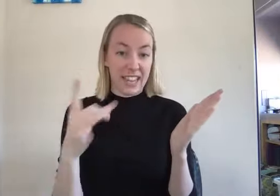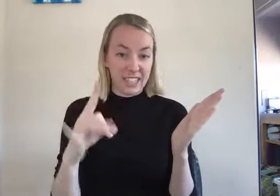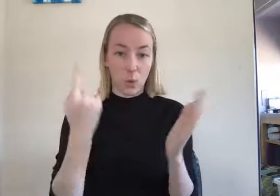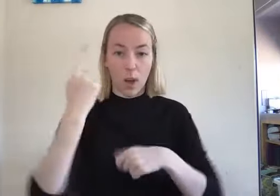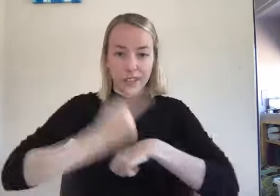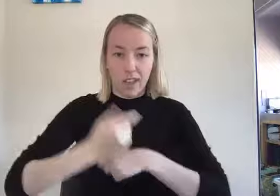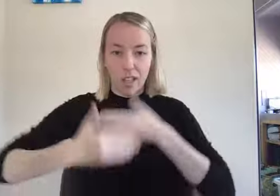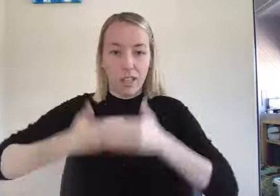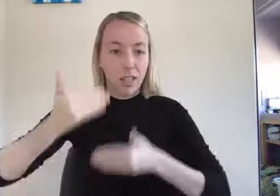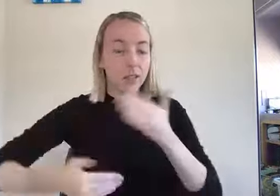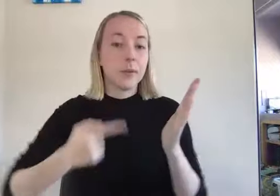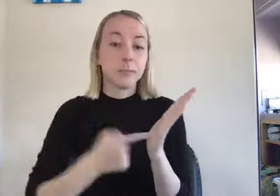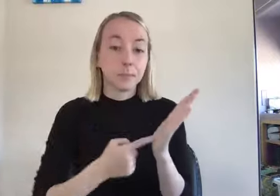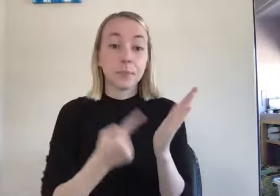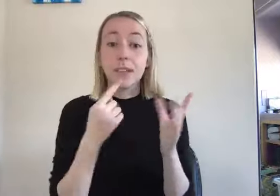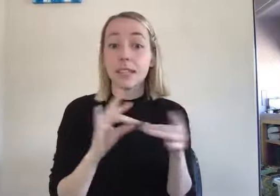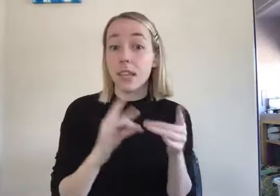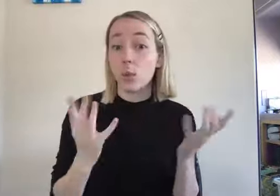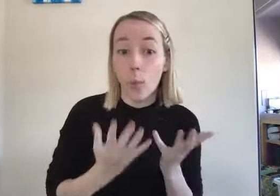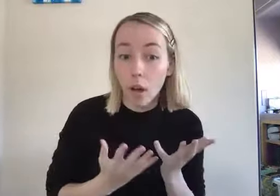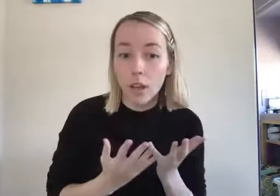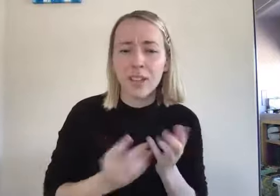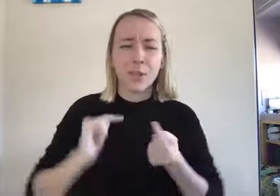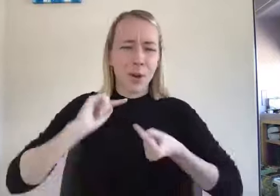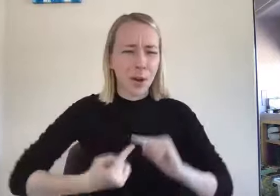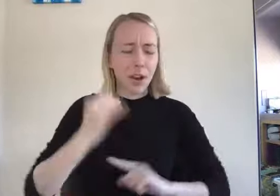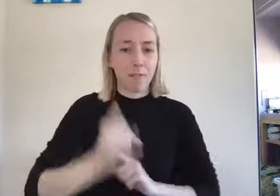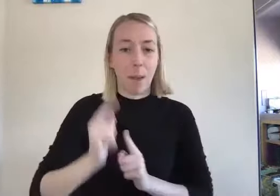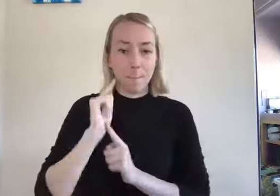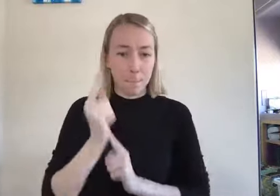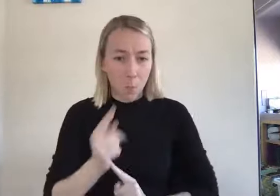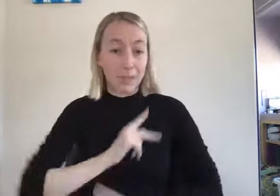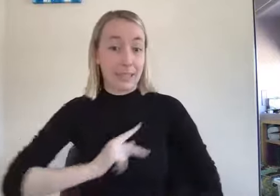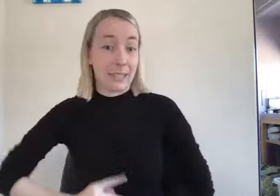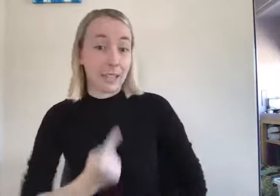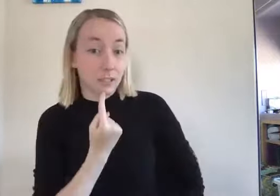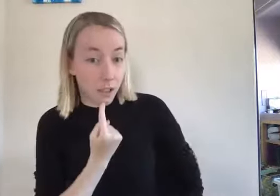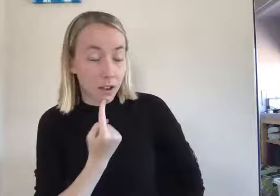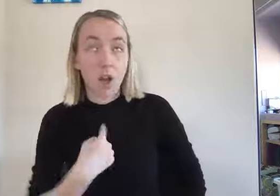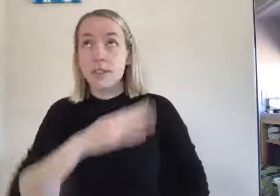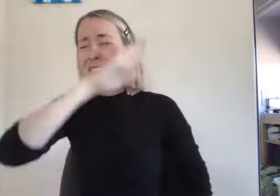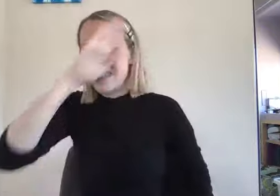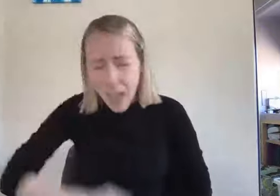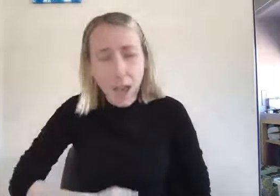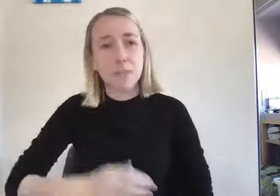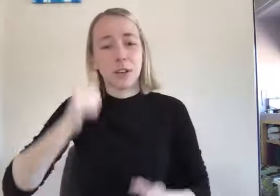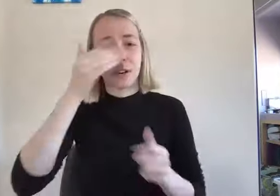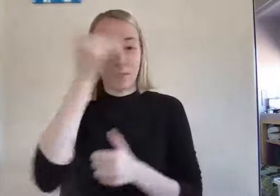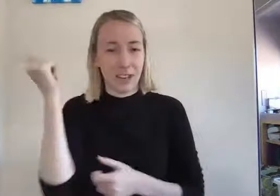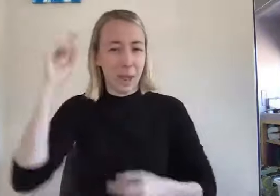18th of the One Day at a Time. It says, the horror of that moment, the king said, I shall never, never forget. You